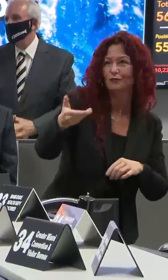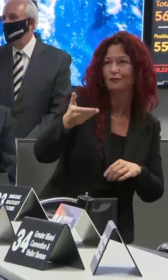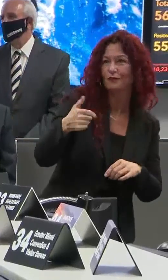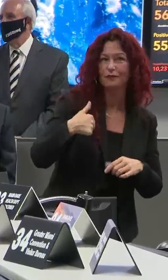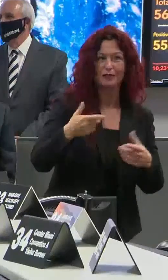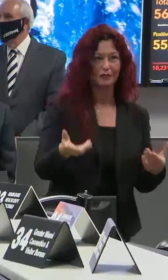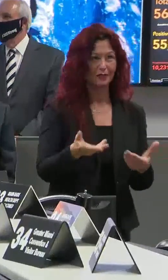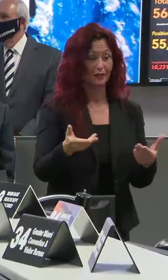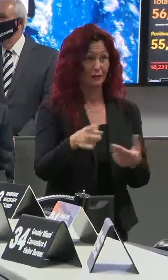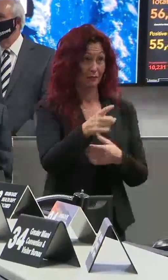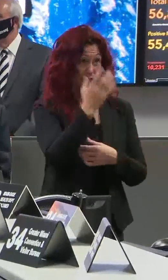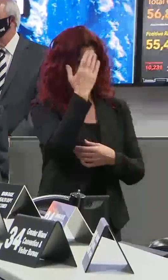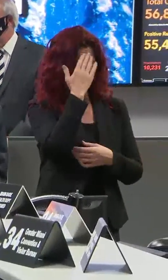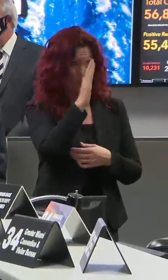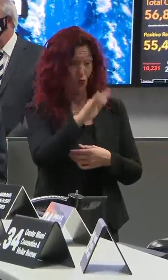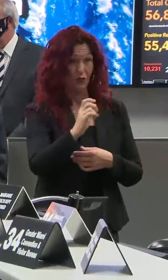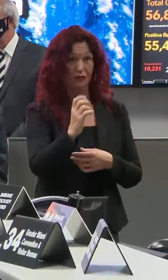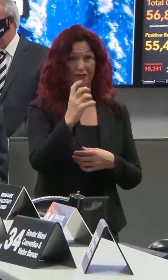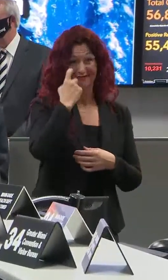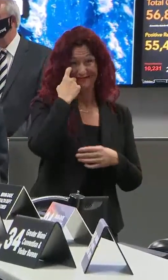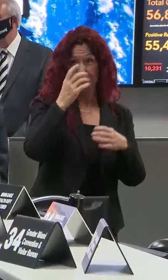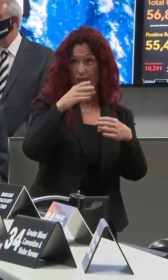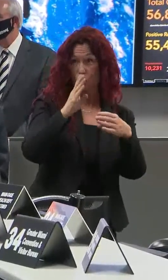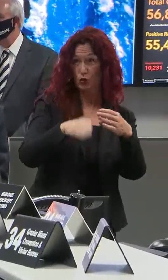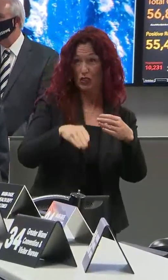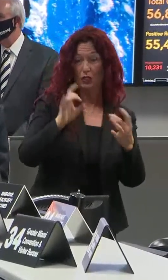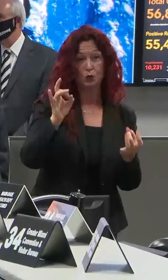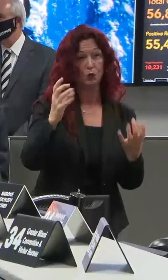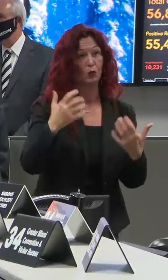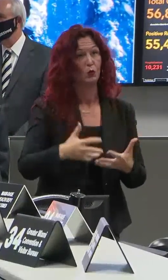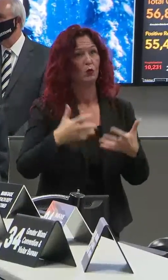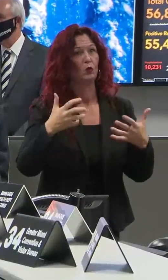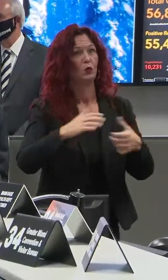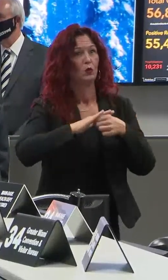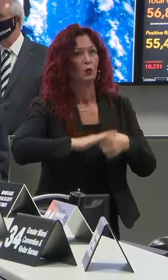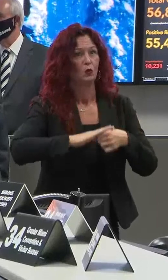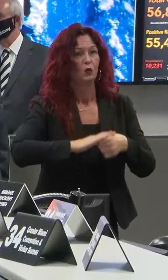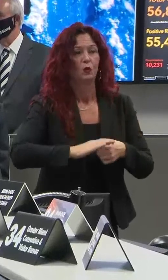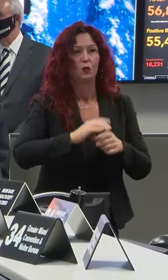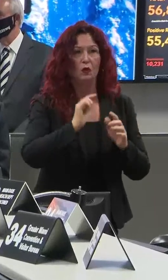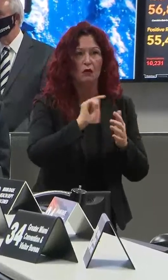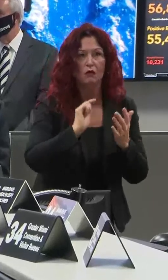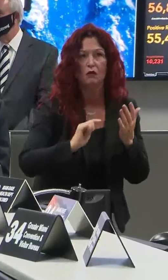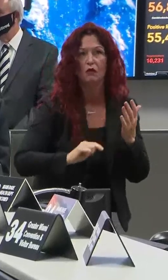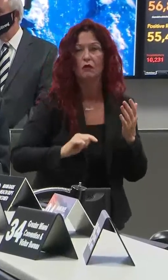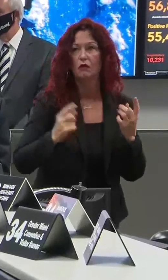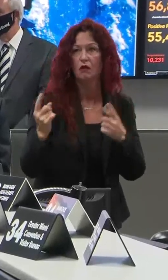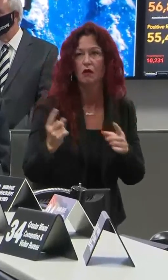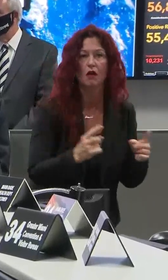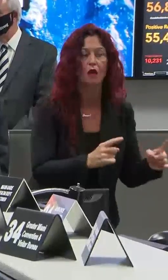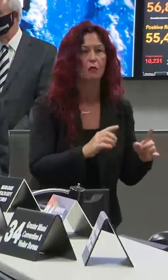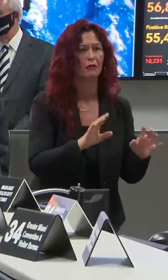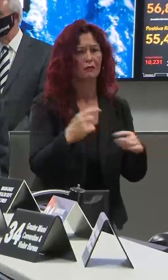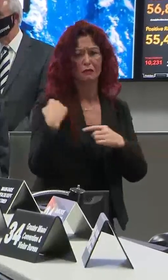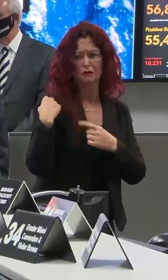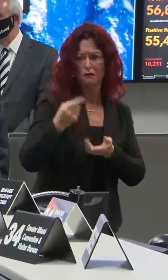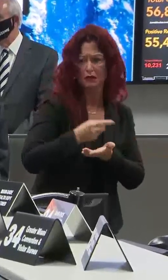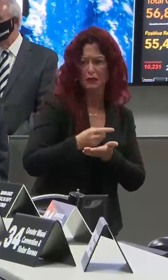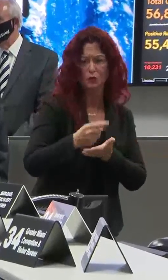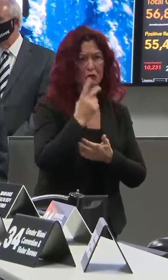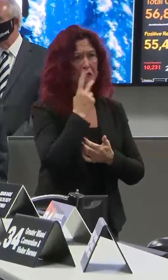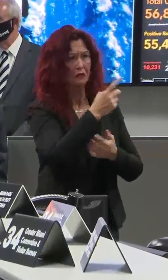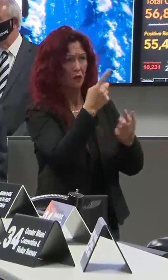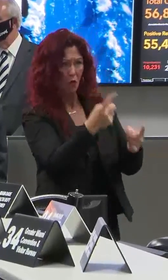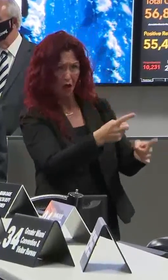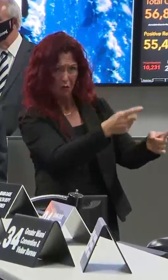we're aware, this last weekend was a trying time for our community. In the span of 2 days, we witnessed the horrors of mob violence and the pain of police